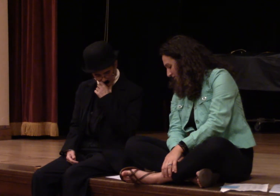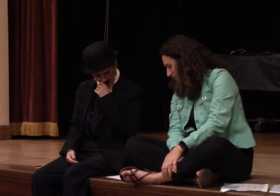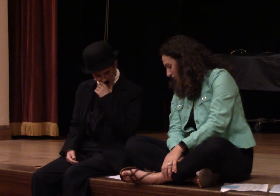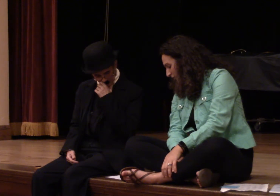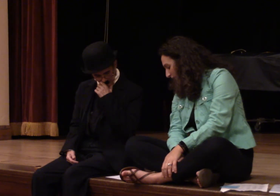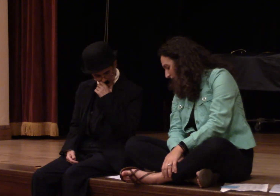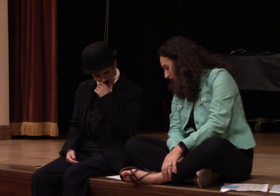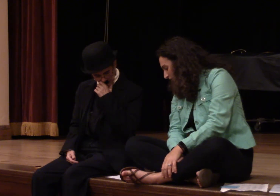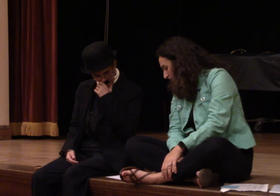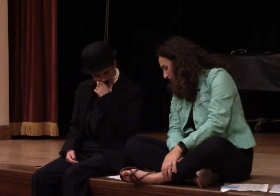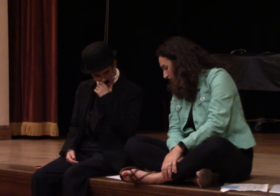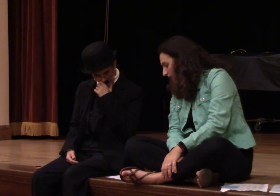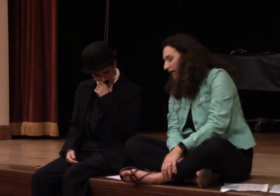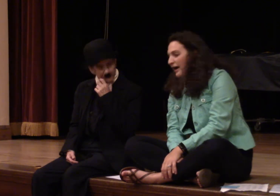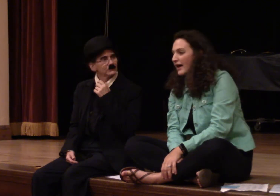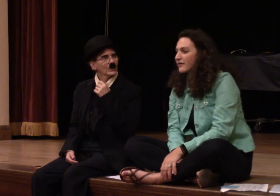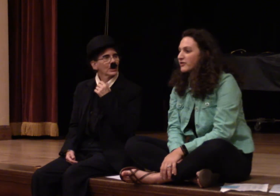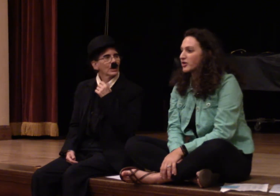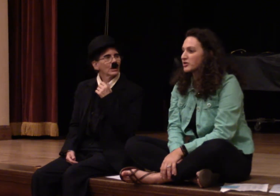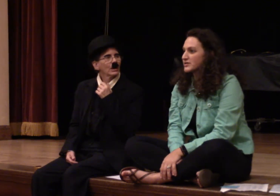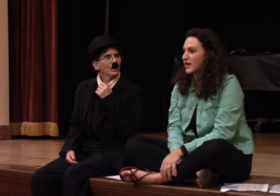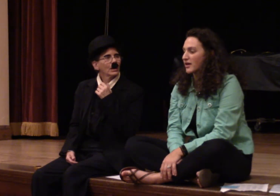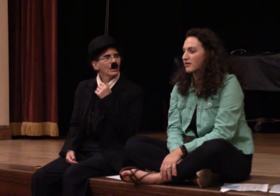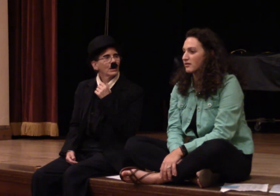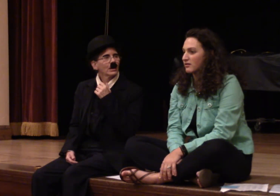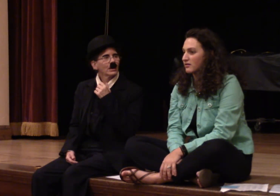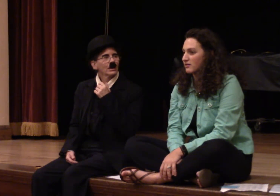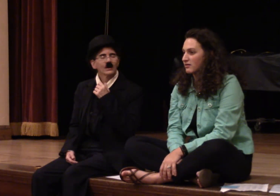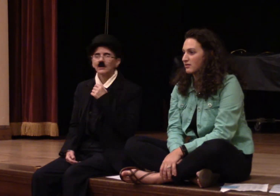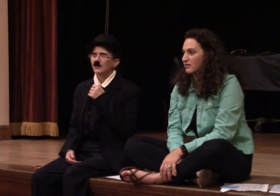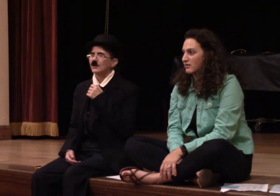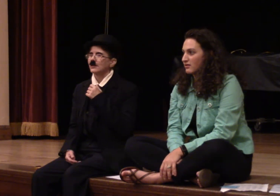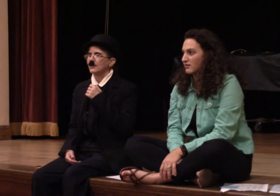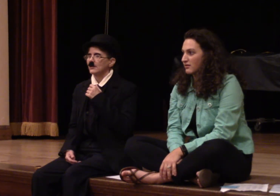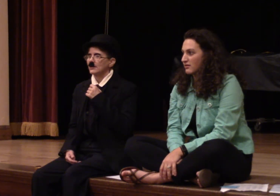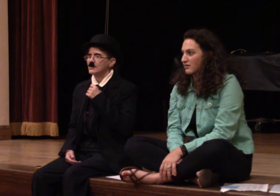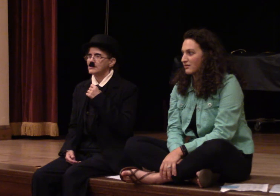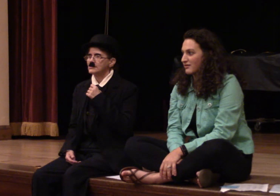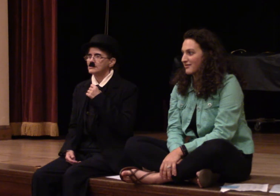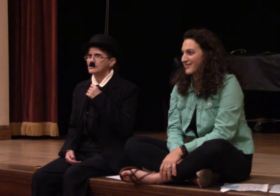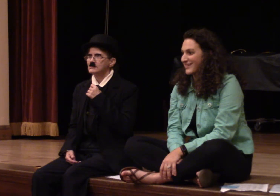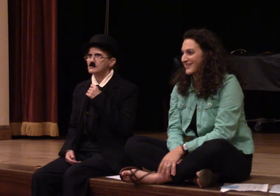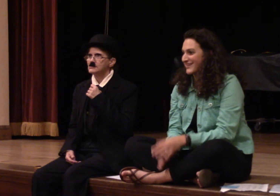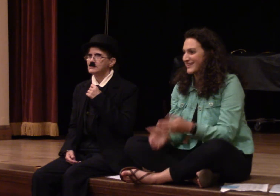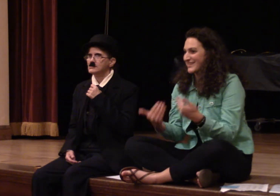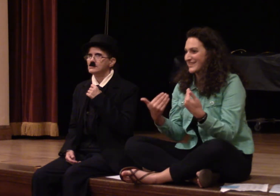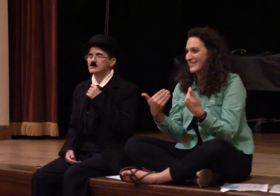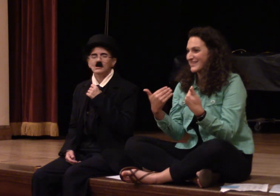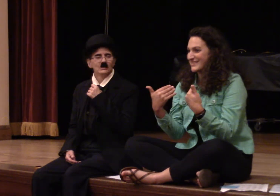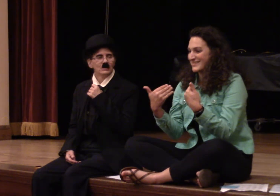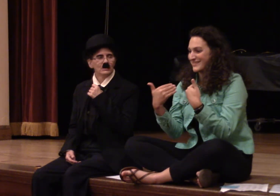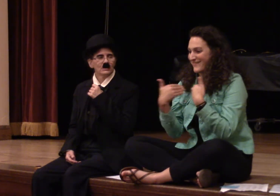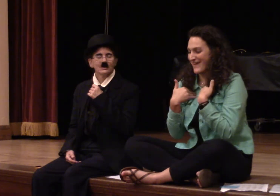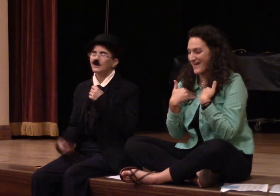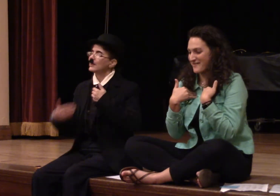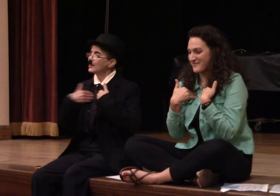What about have a good day? So have